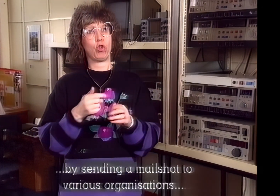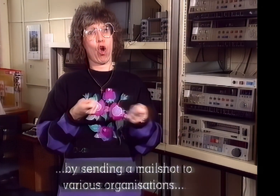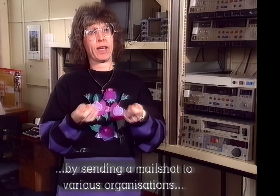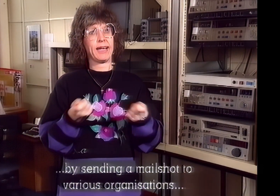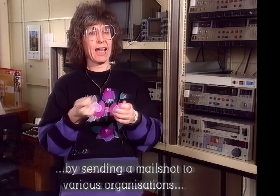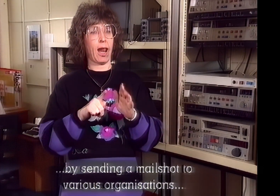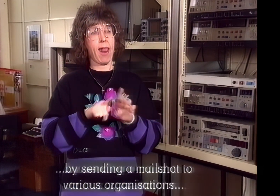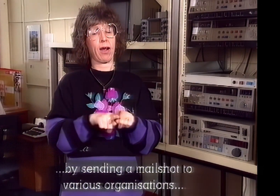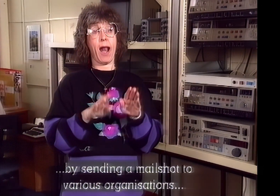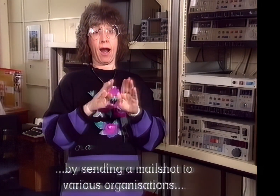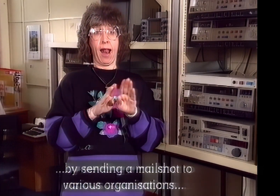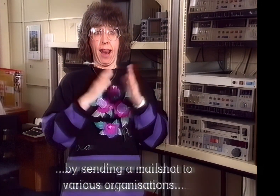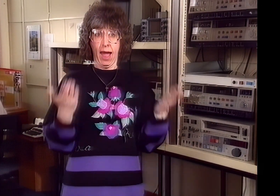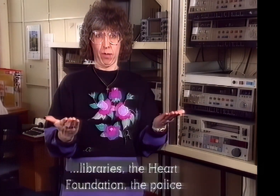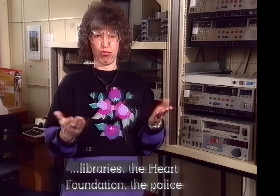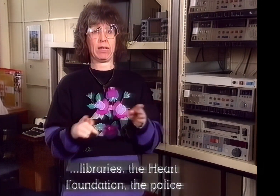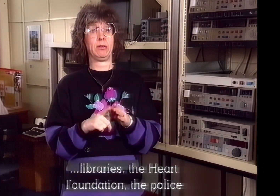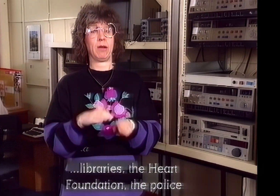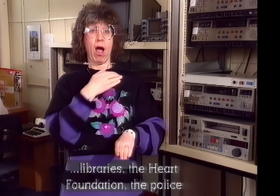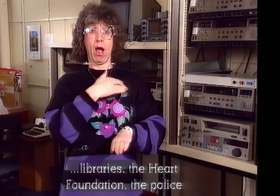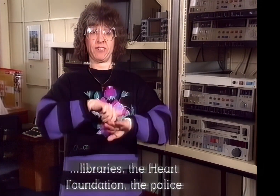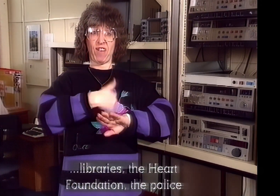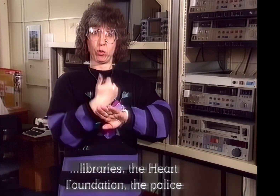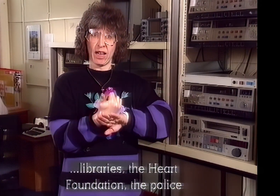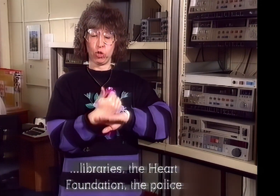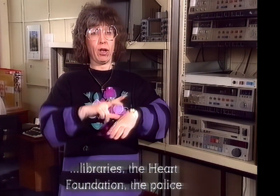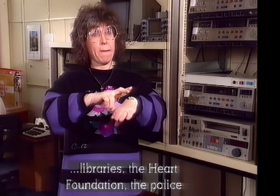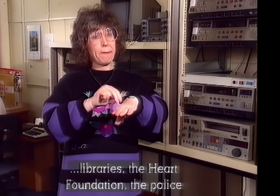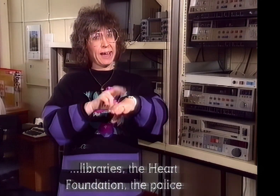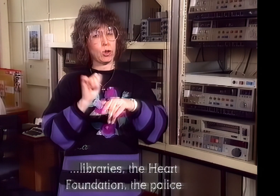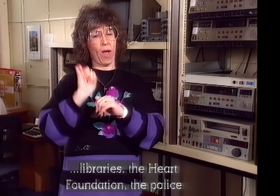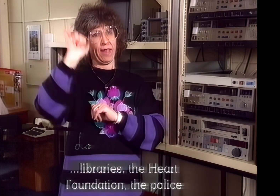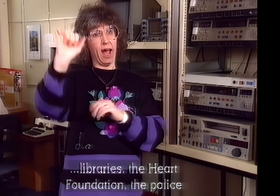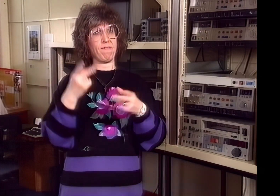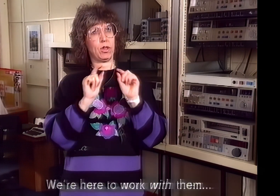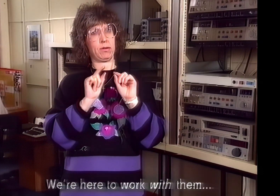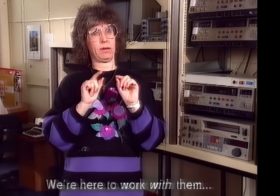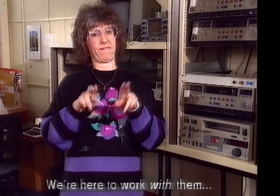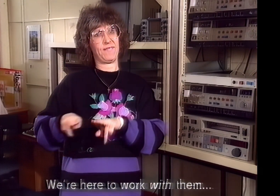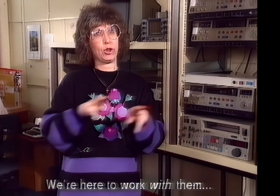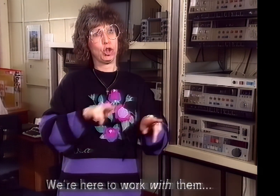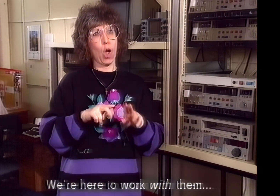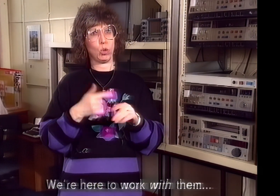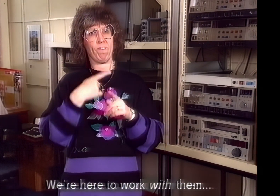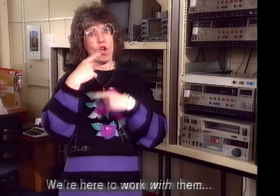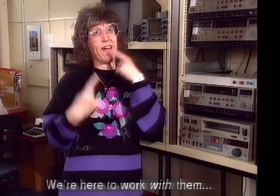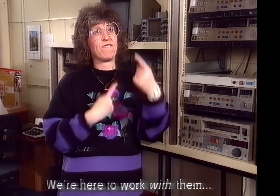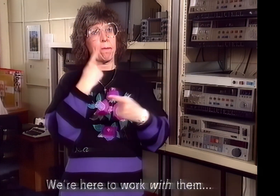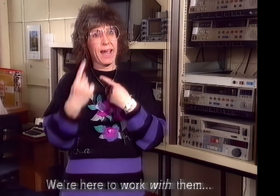various organisations, libraries, the Heart Foundation, the police. We're here to work with them